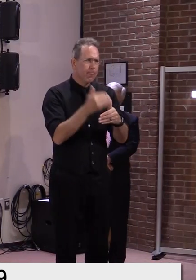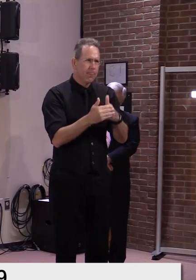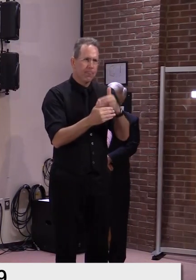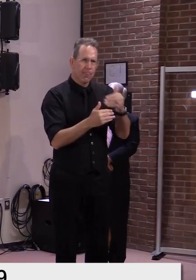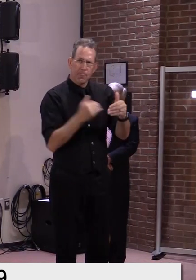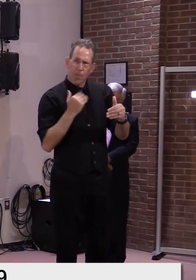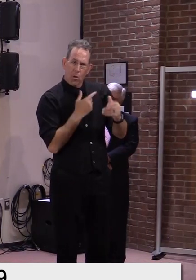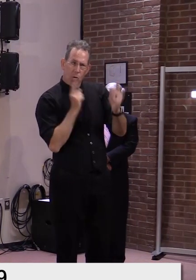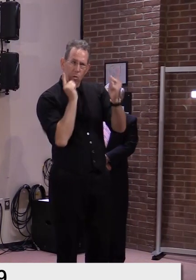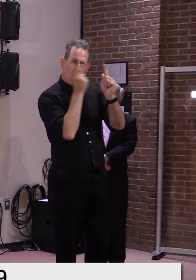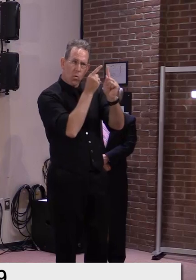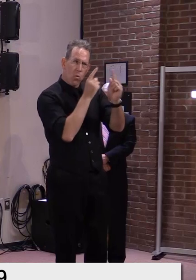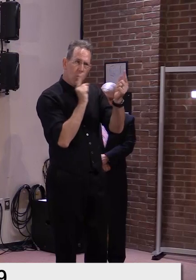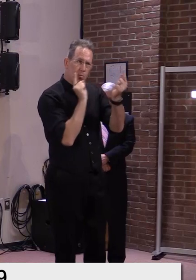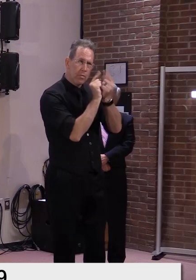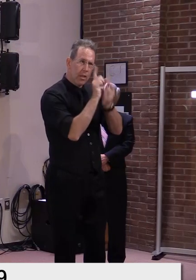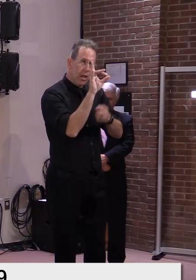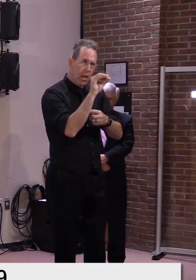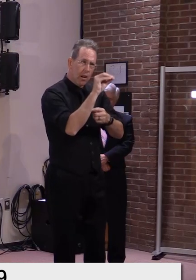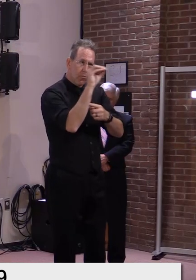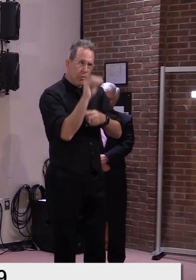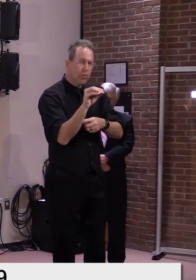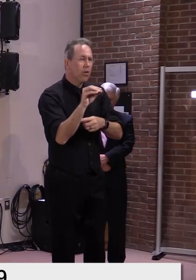didn't identify the end.